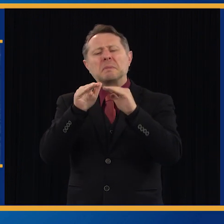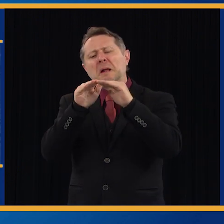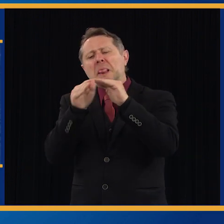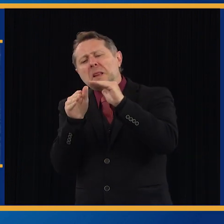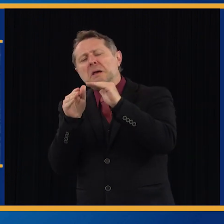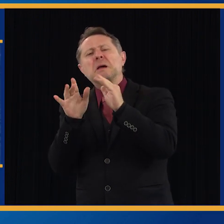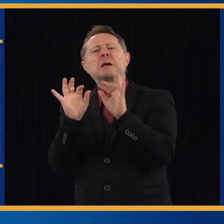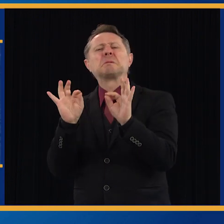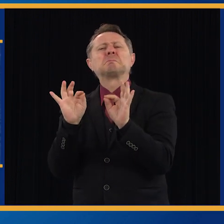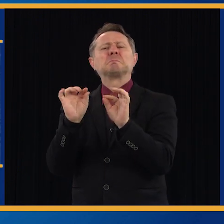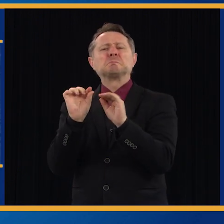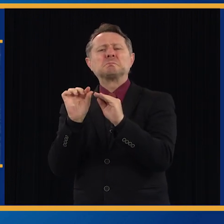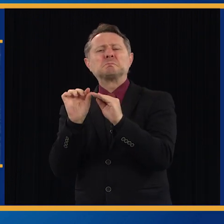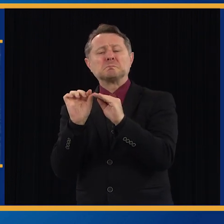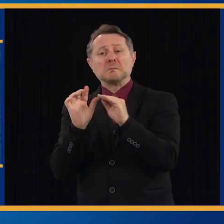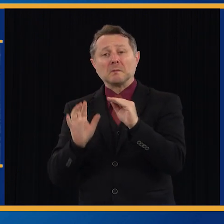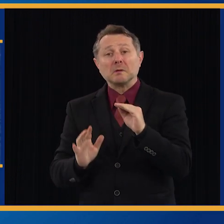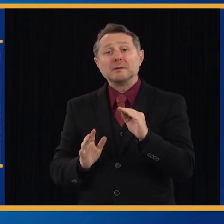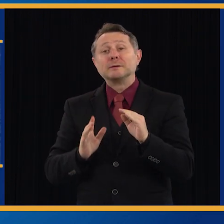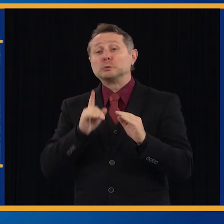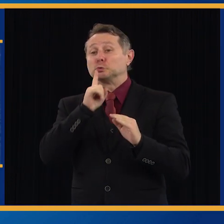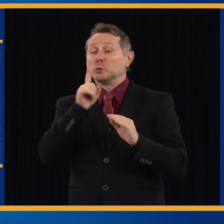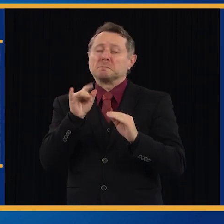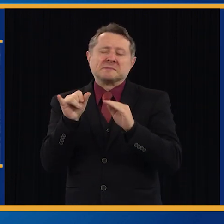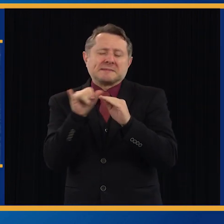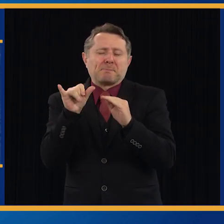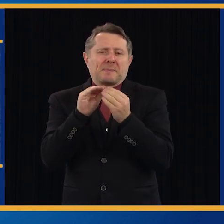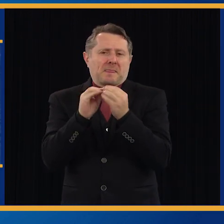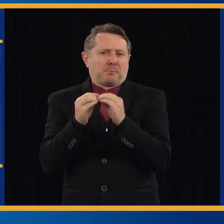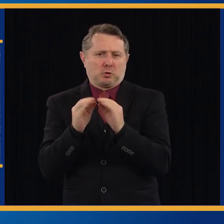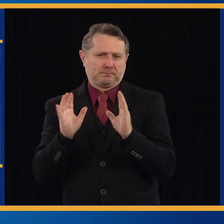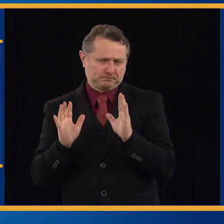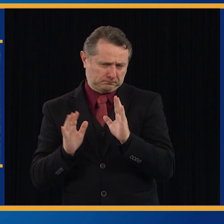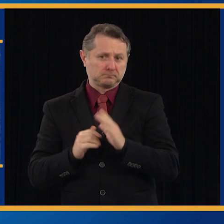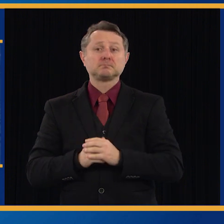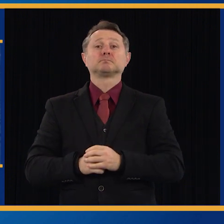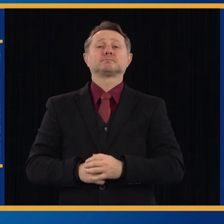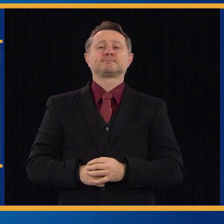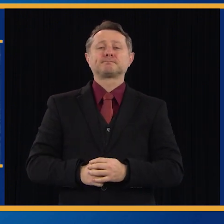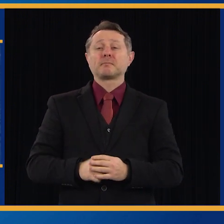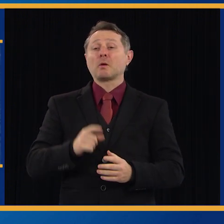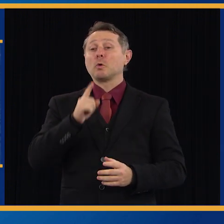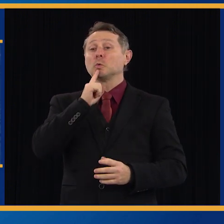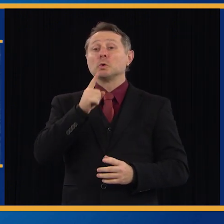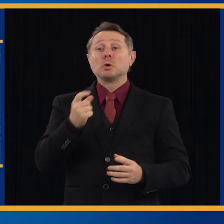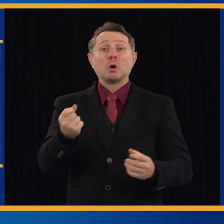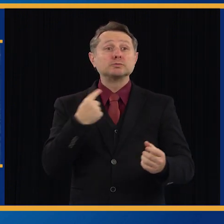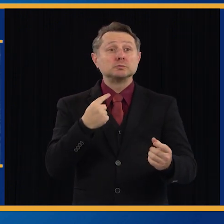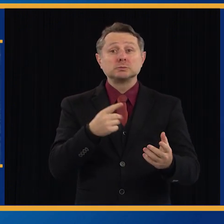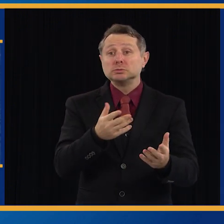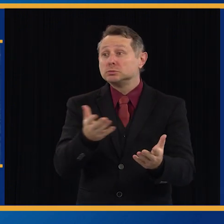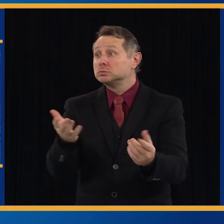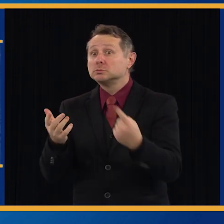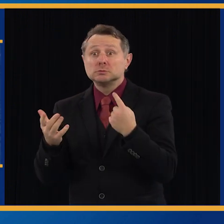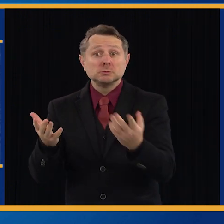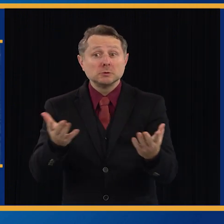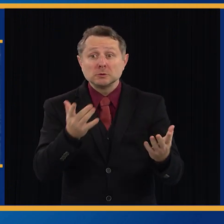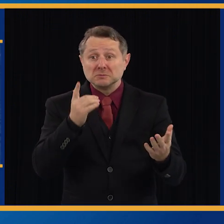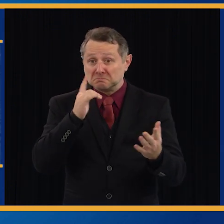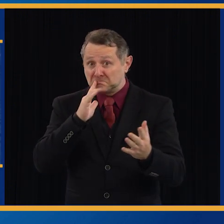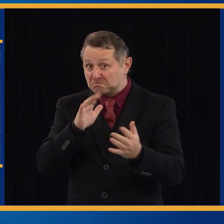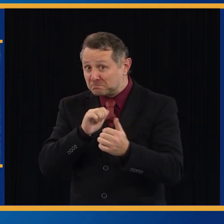statistically irrelevant. The question for us is, are we past the